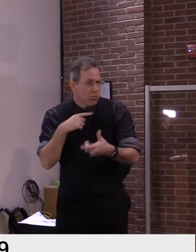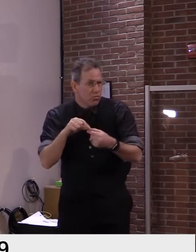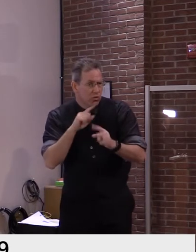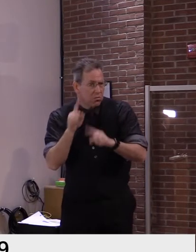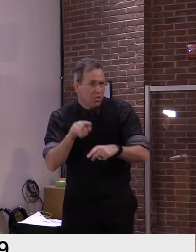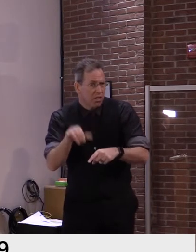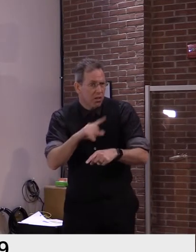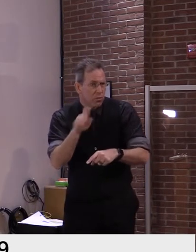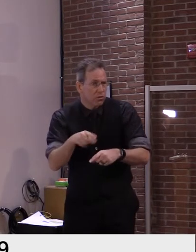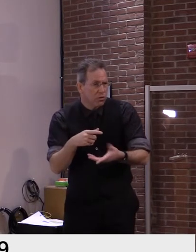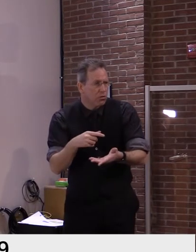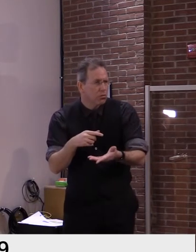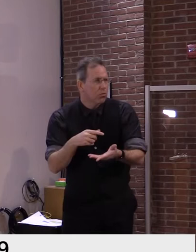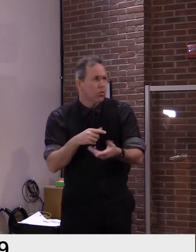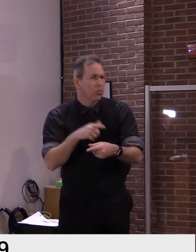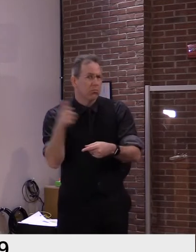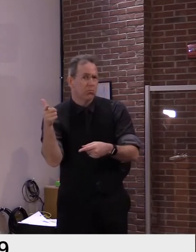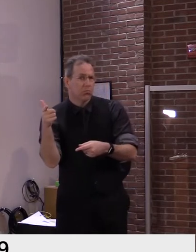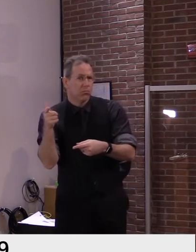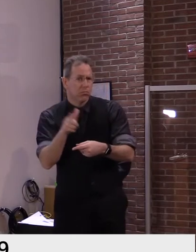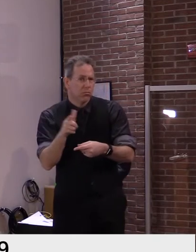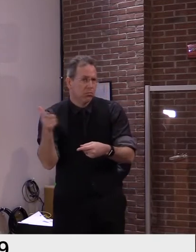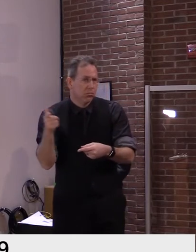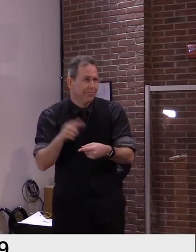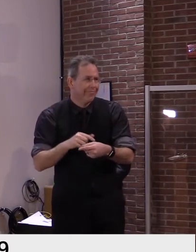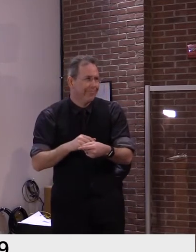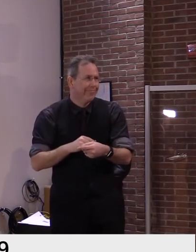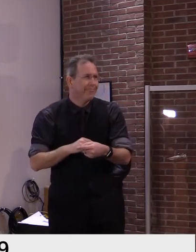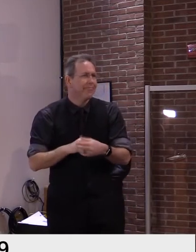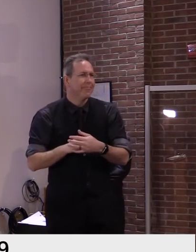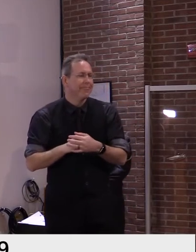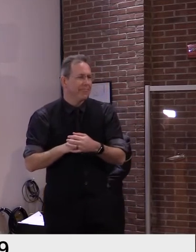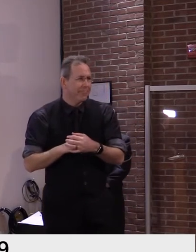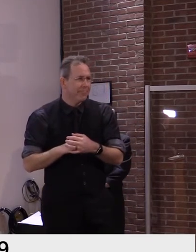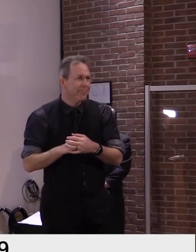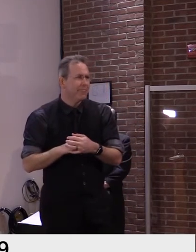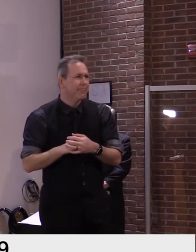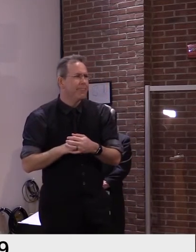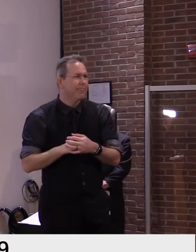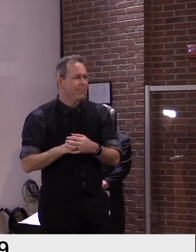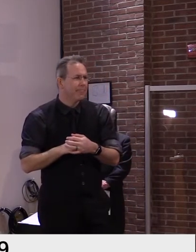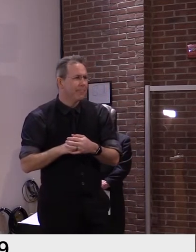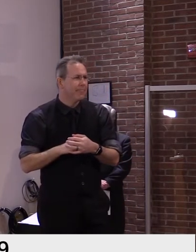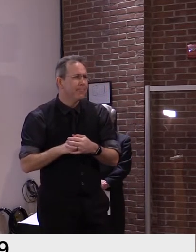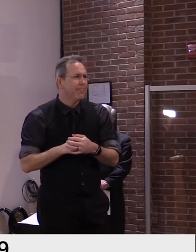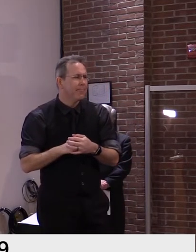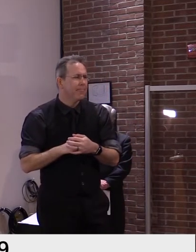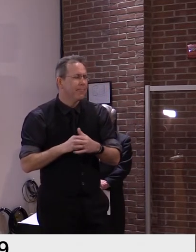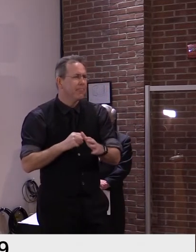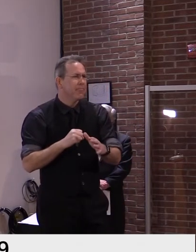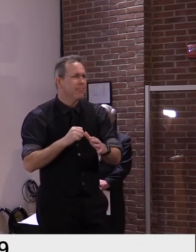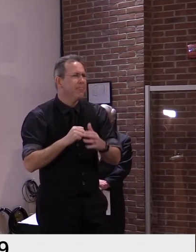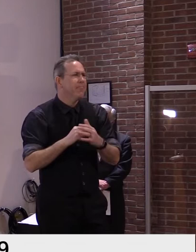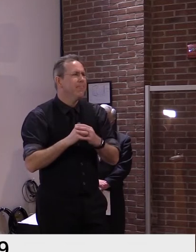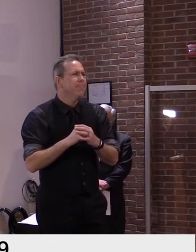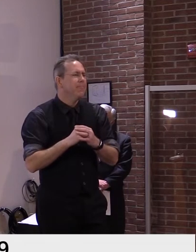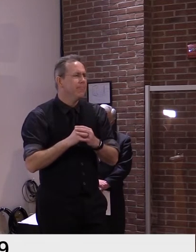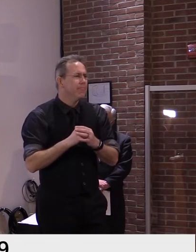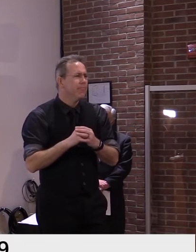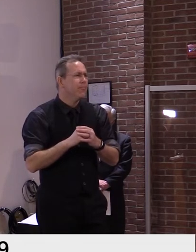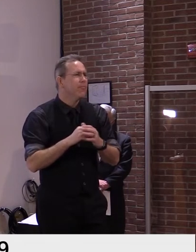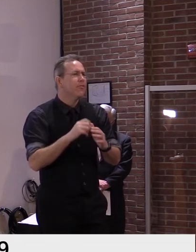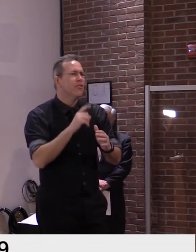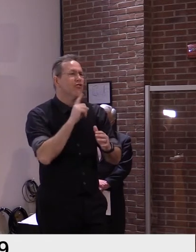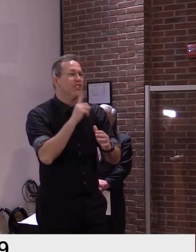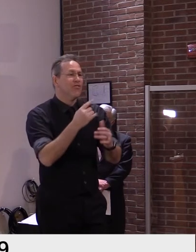I would just be cautious. I'd just be cautious. Yeah, I'd be cautious about that at this point in time because we don't know what's going to come